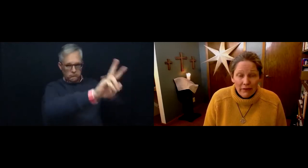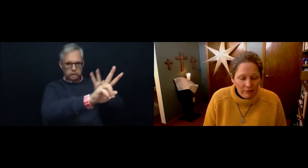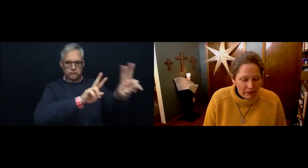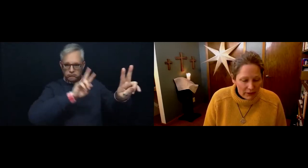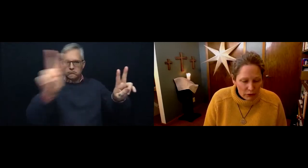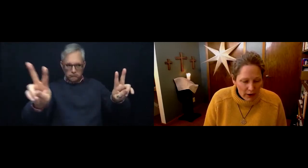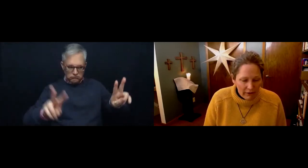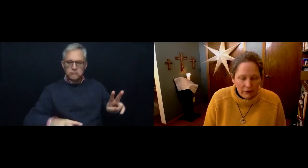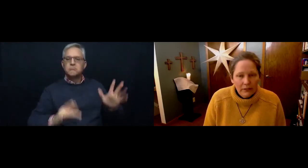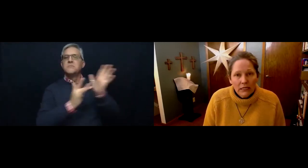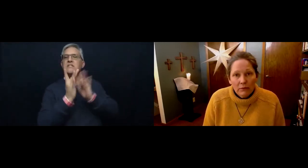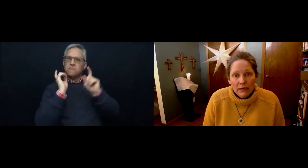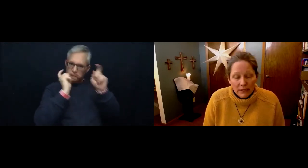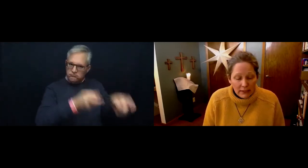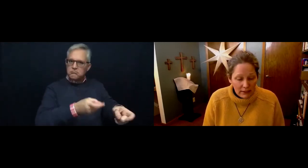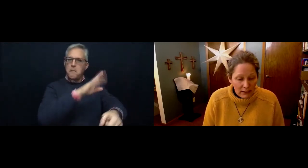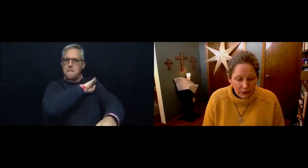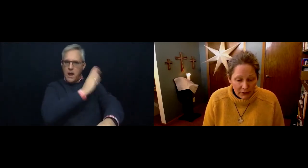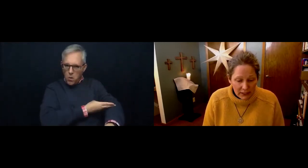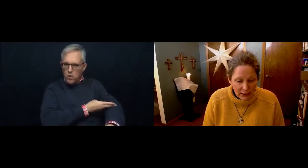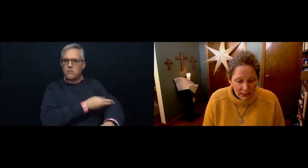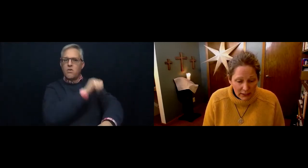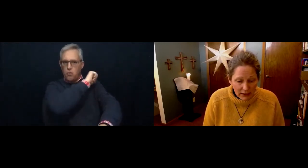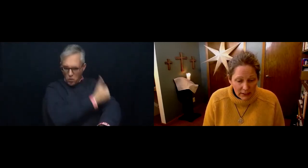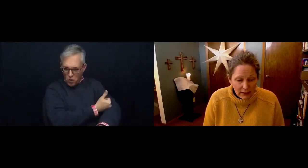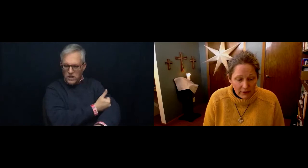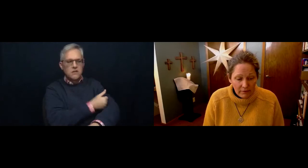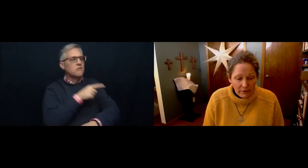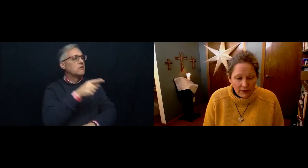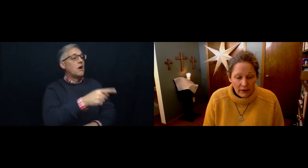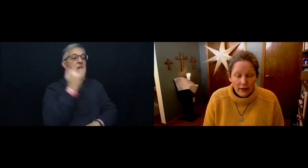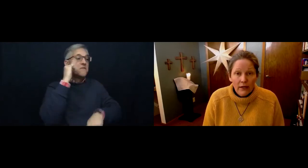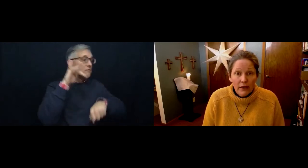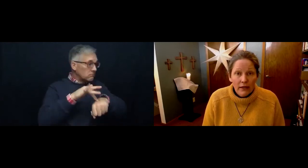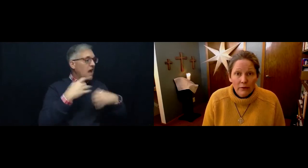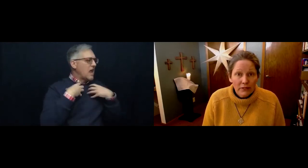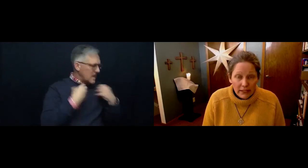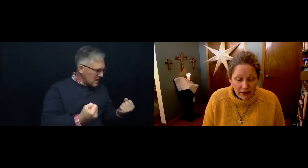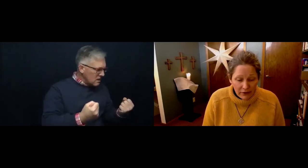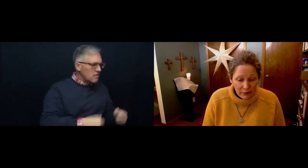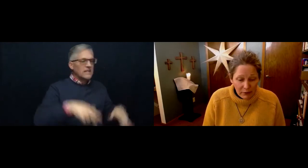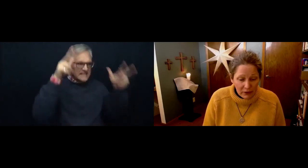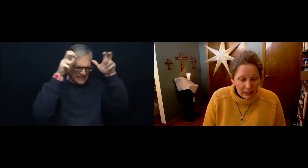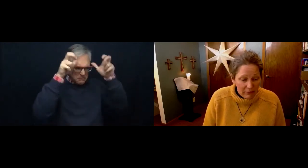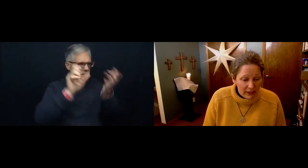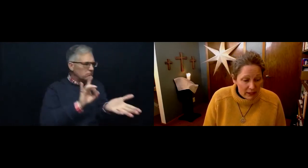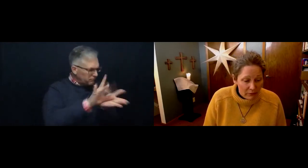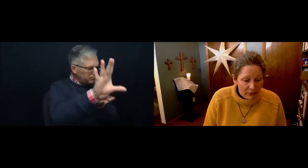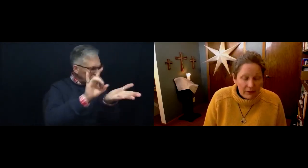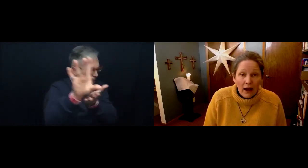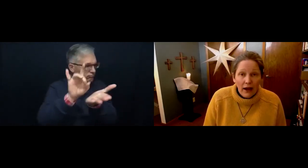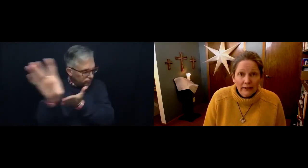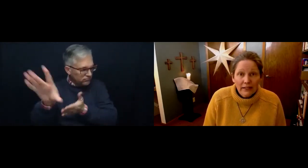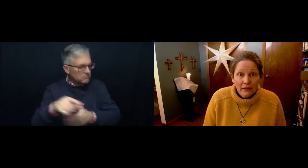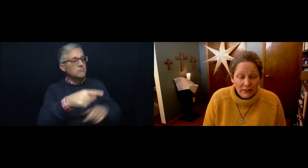gave them to drive out demons, to cure diseases. They were sent out to proclaim the kingdom